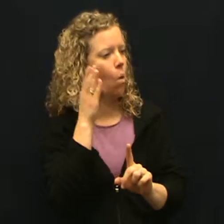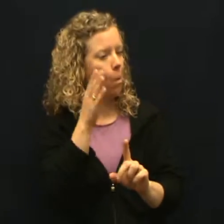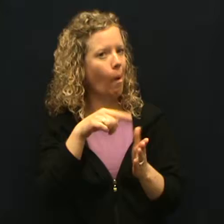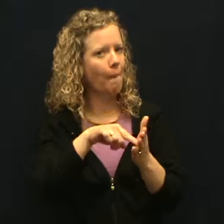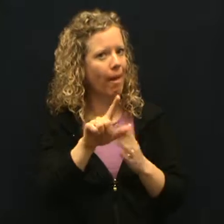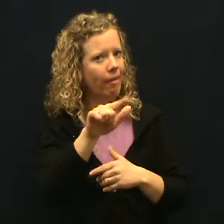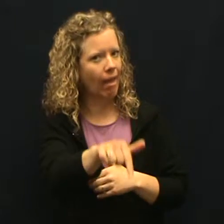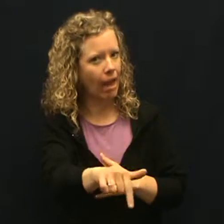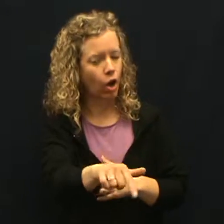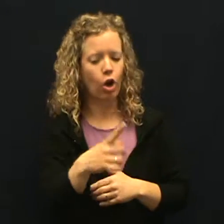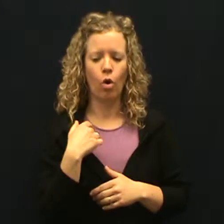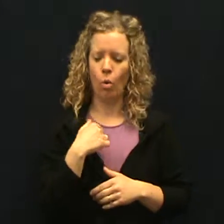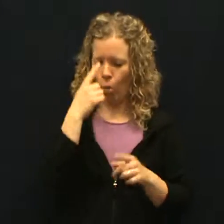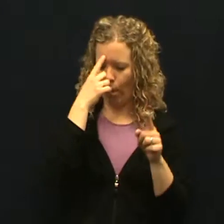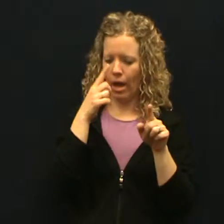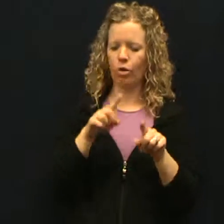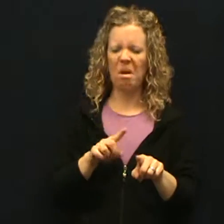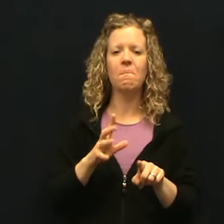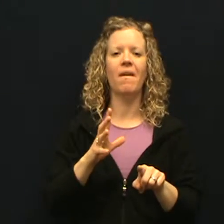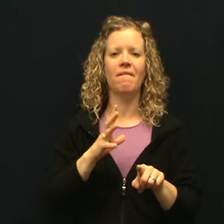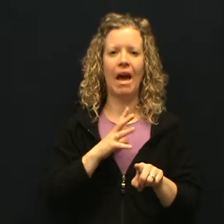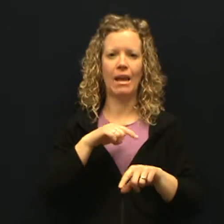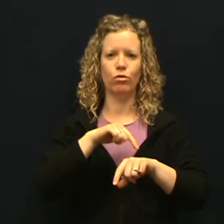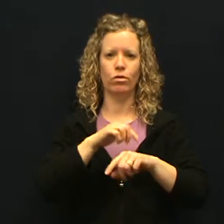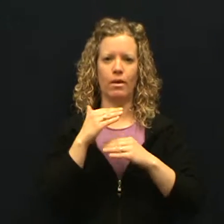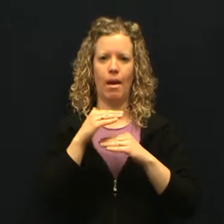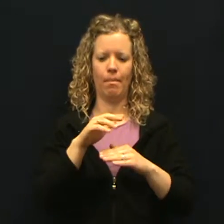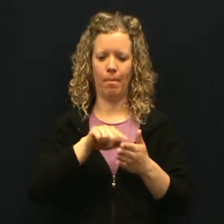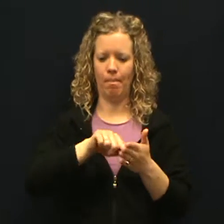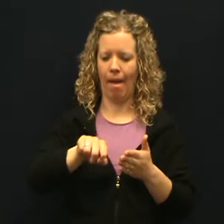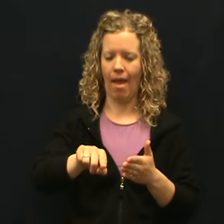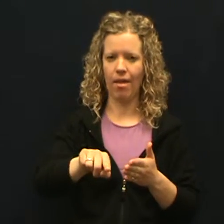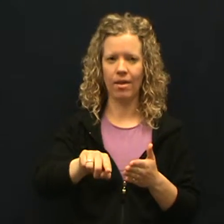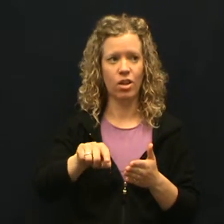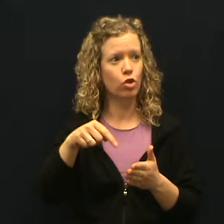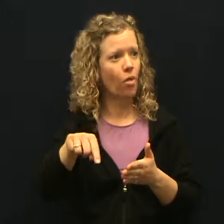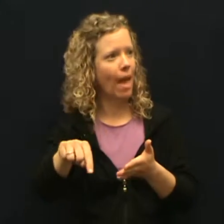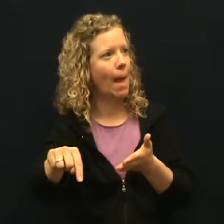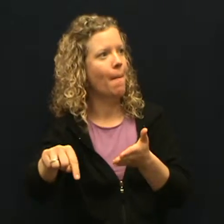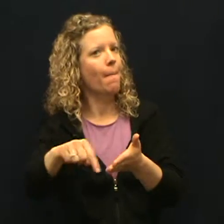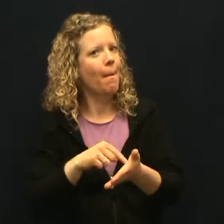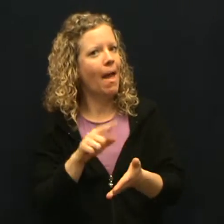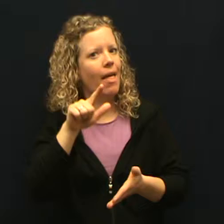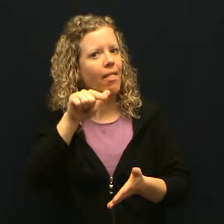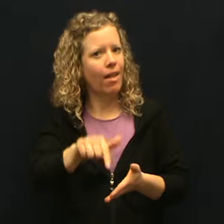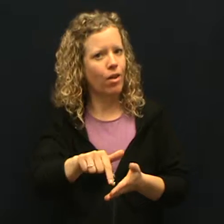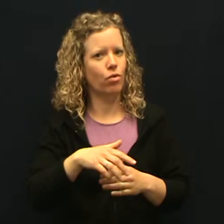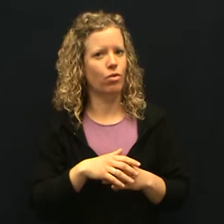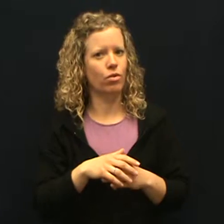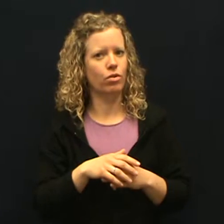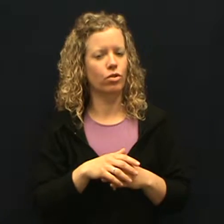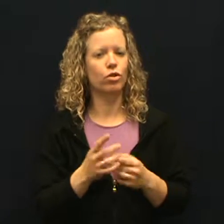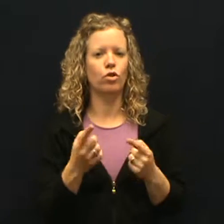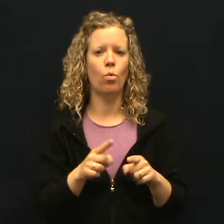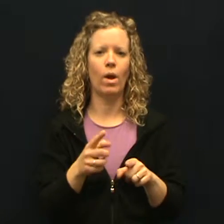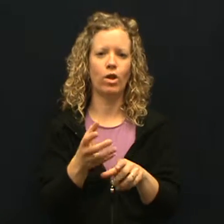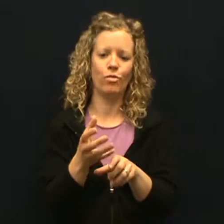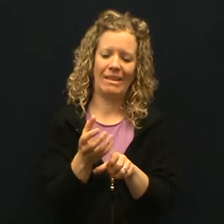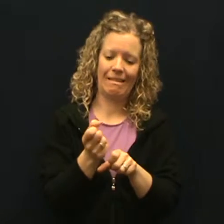agreed to give them a certain amount of time to pay. So you're not going to get the cash right away. You're going to delay the receipt of the cash, and you kind of have to factor